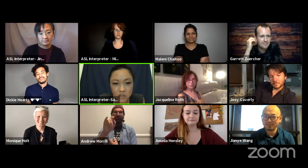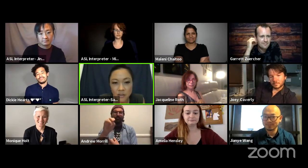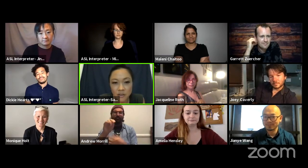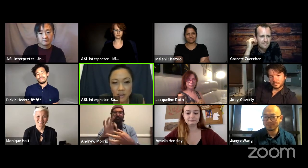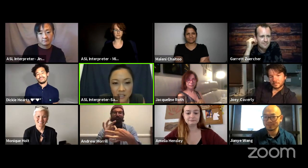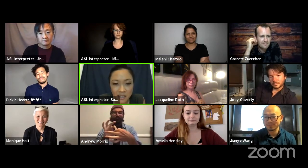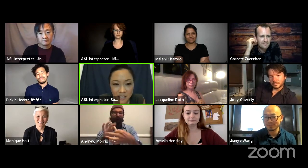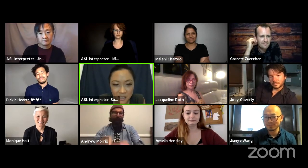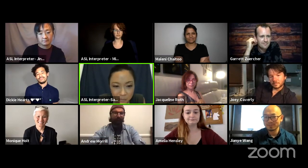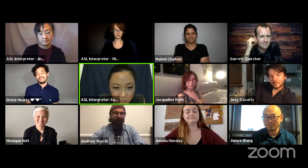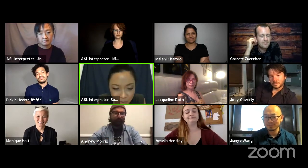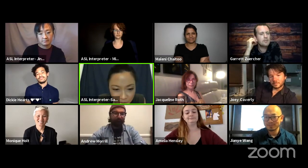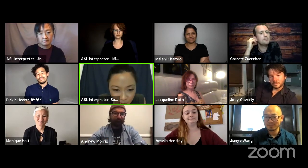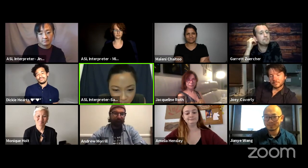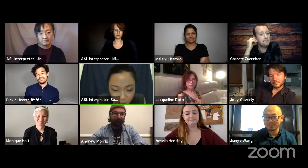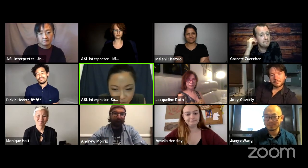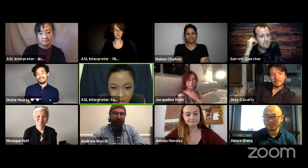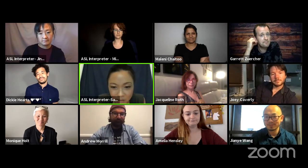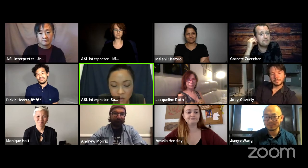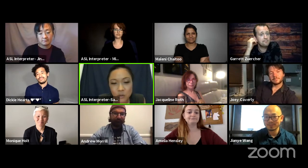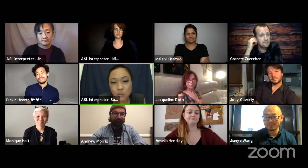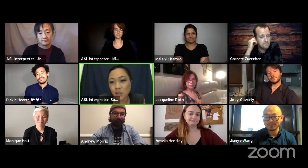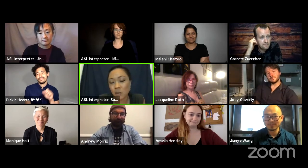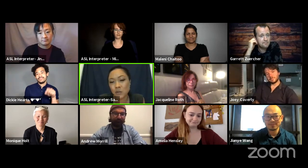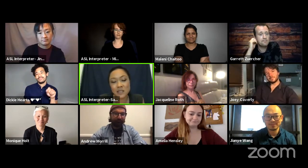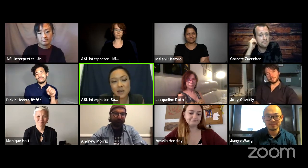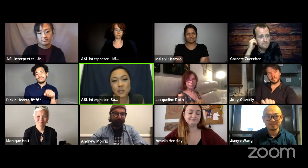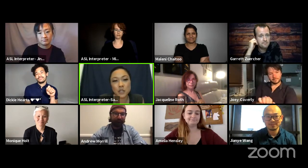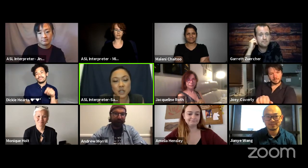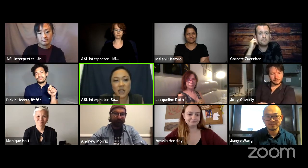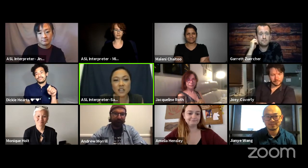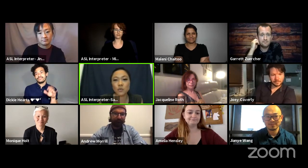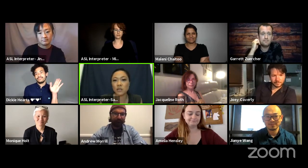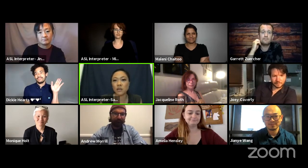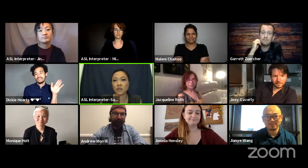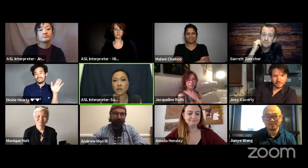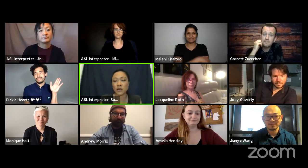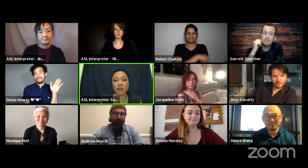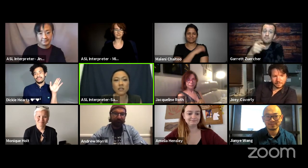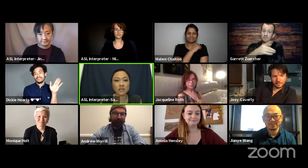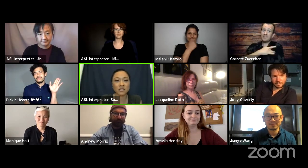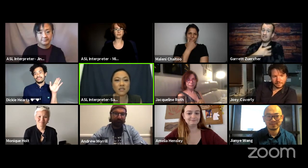other, you know, and also being able to establish a connection with the other characters.